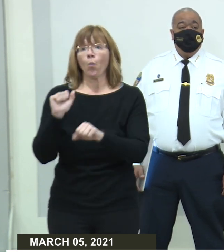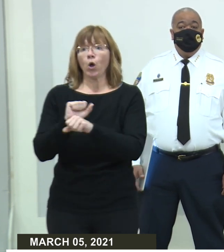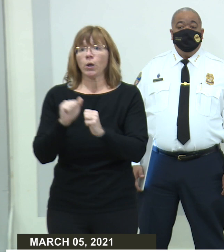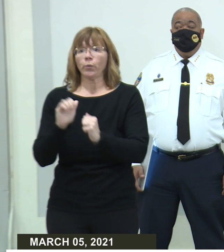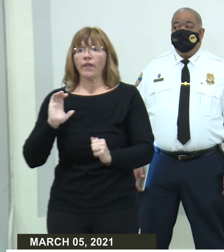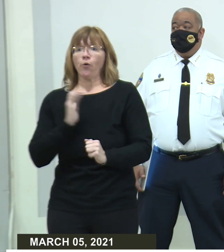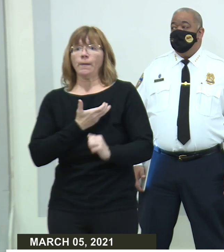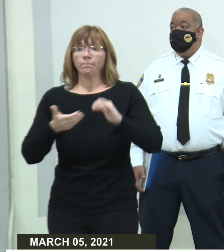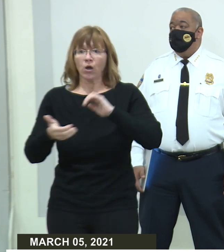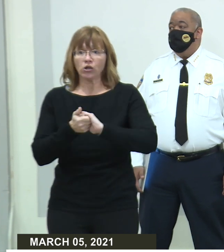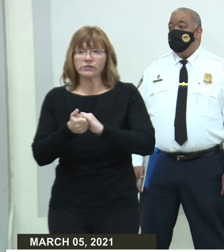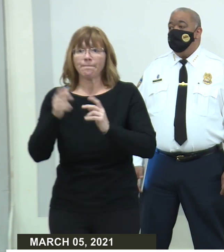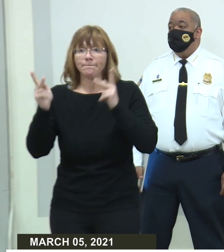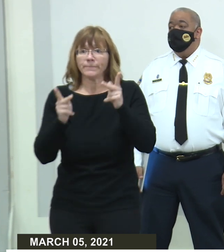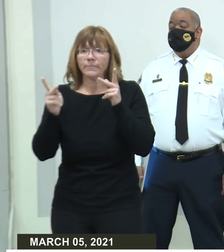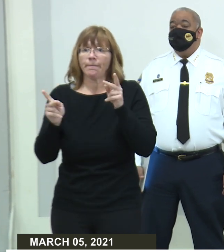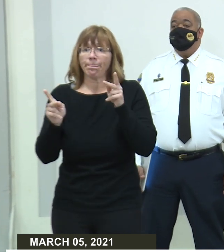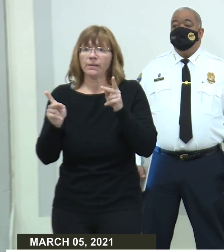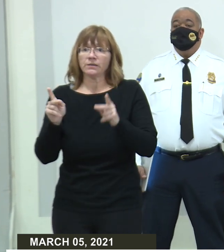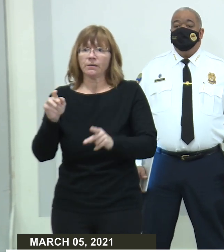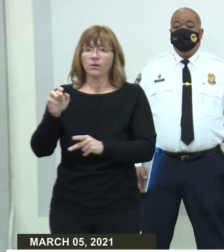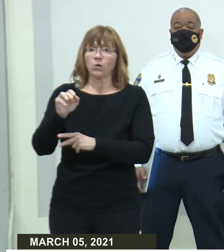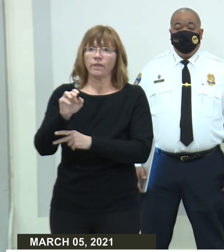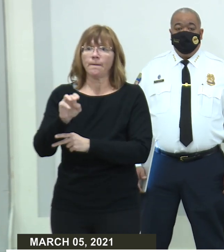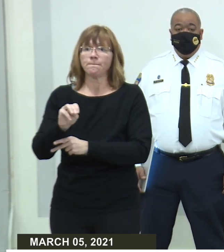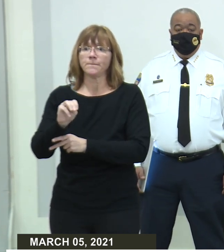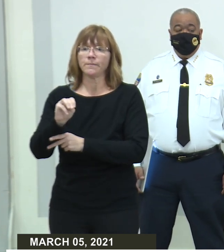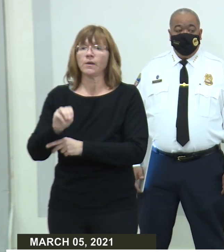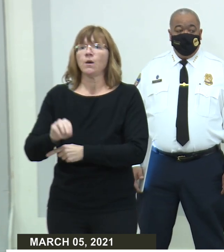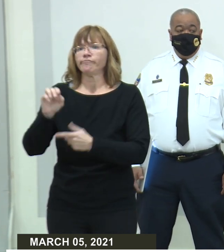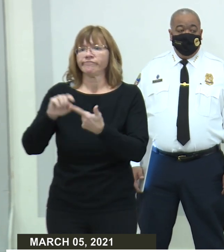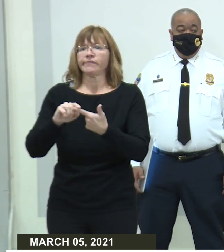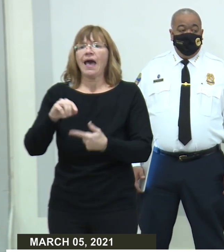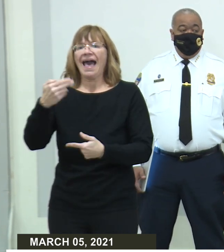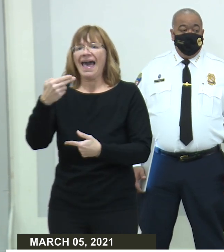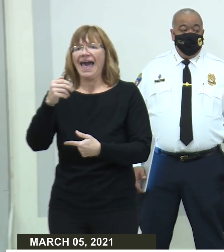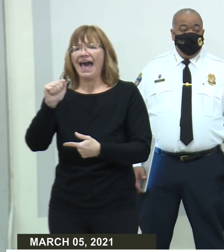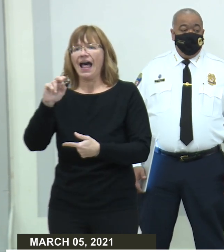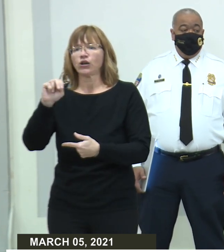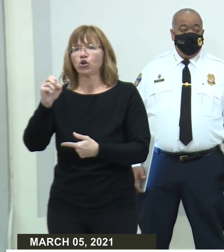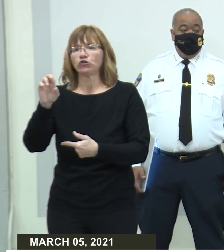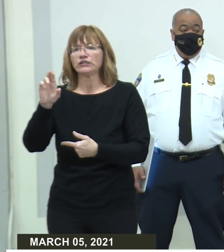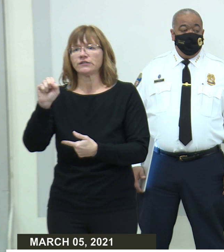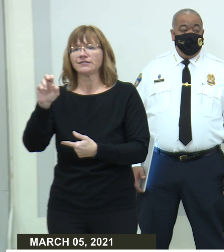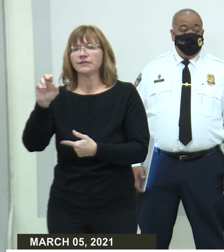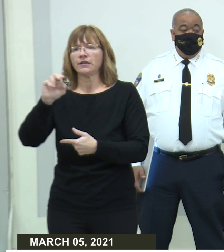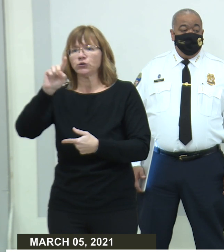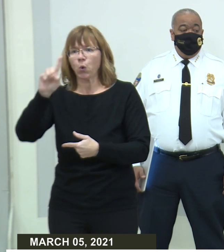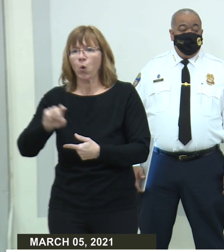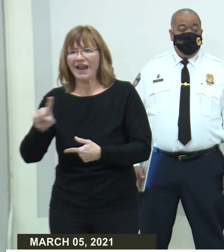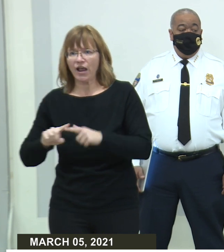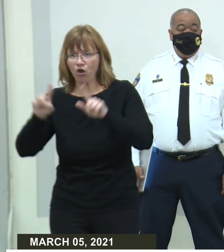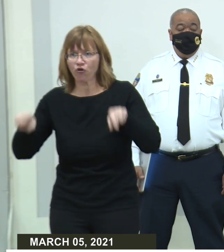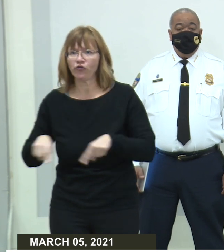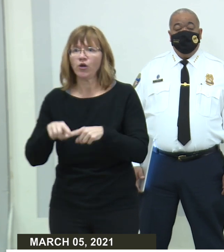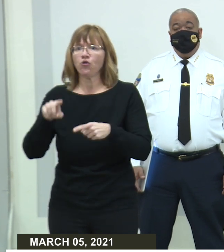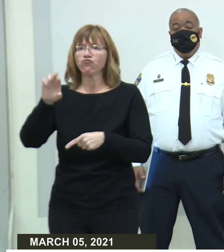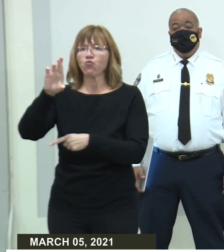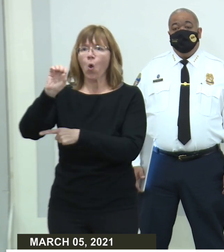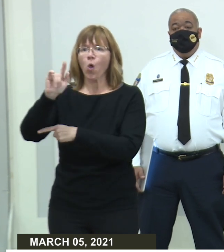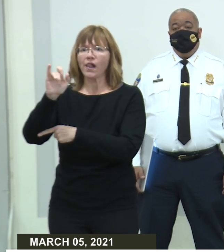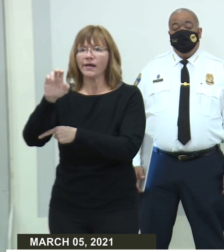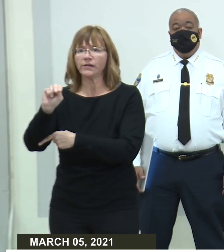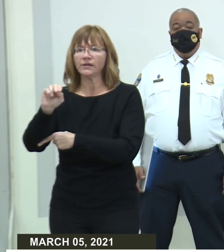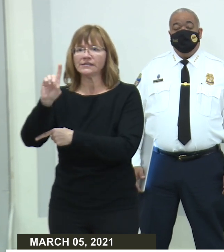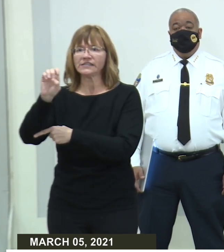Apartments, Hanover Square, Marlborough Apartments, St. Mary Apartments, Roland View, and the Zion Towers. We will